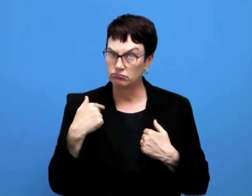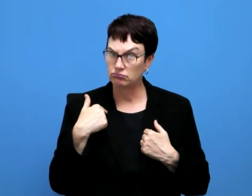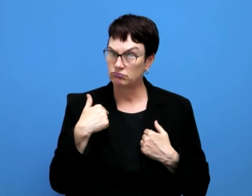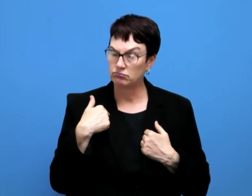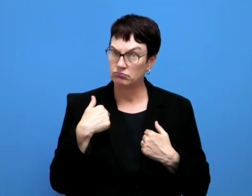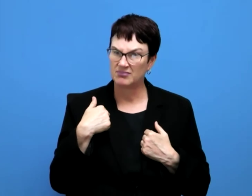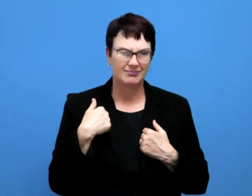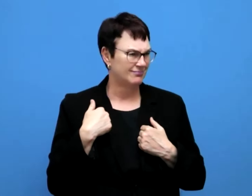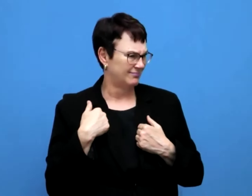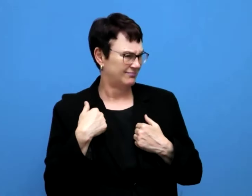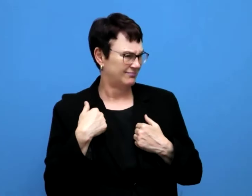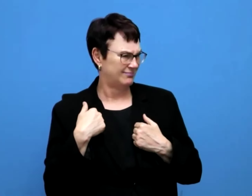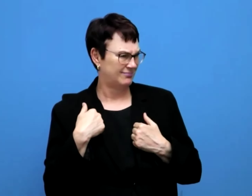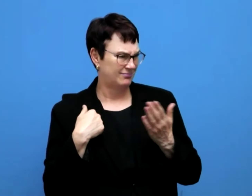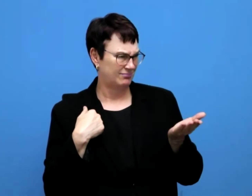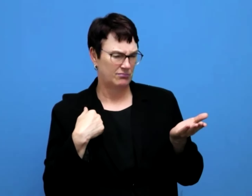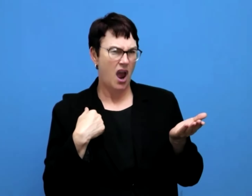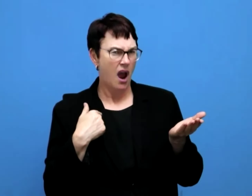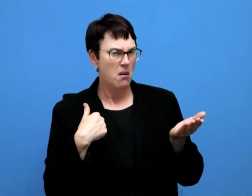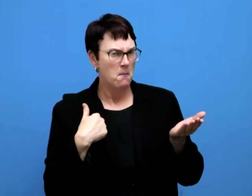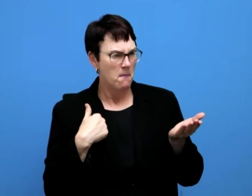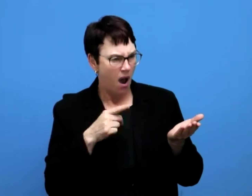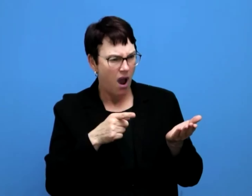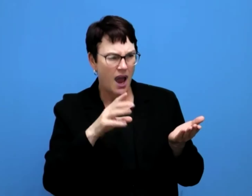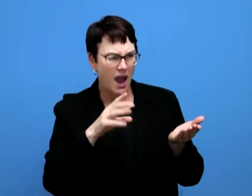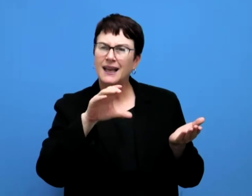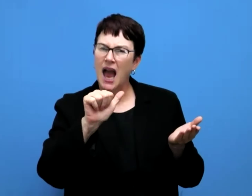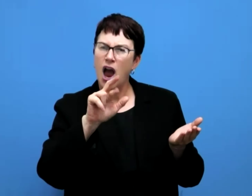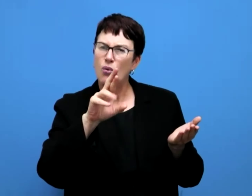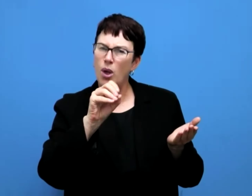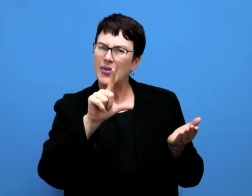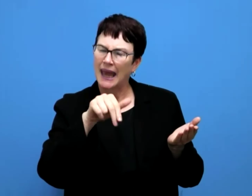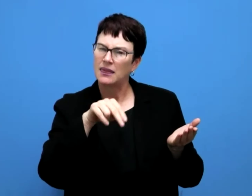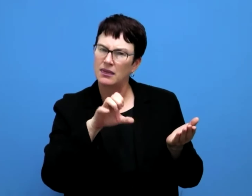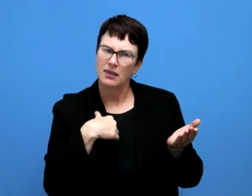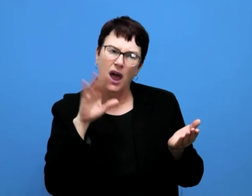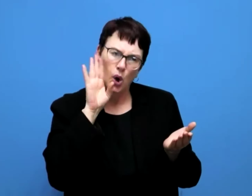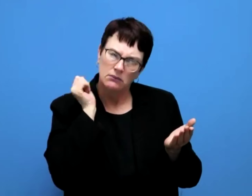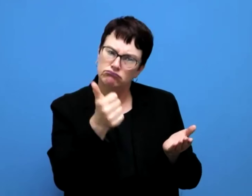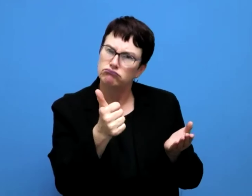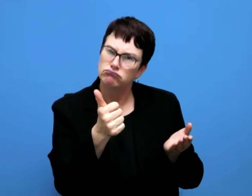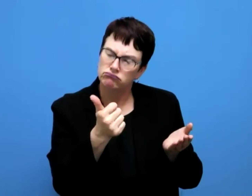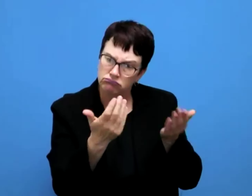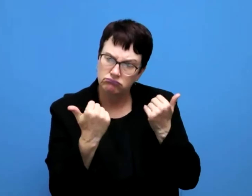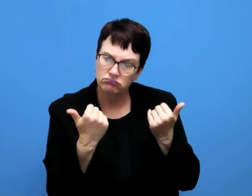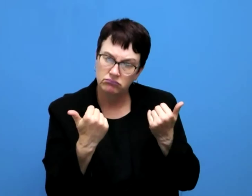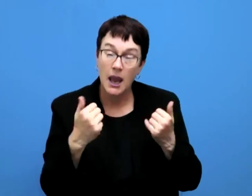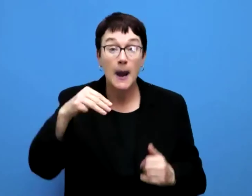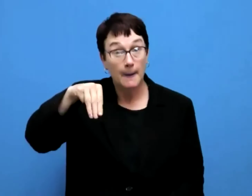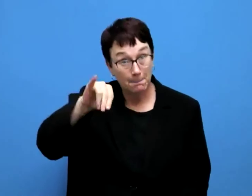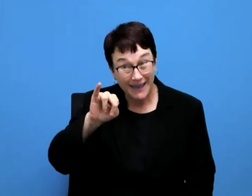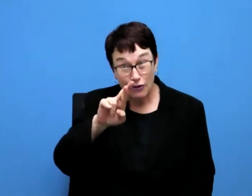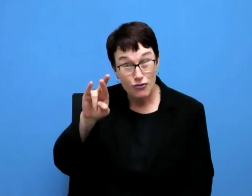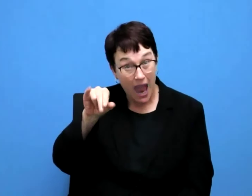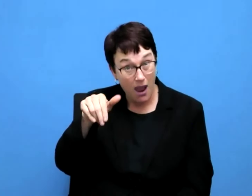Sorry, I can hear you, Caroline. Okay. Some people seem not to be able to hear me. Miriam, you can hear? Yes,